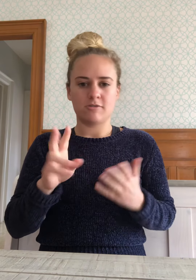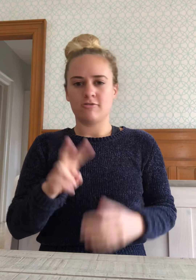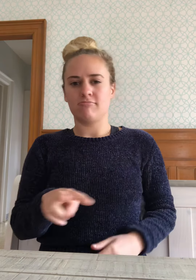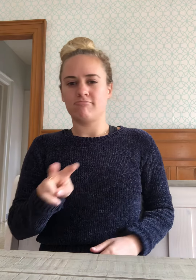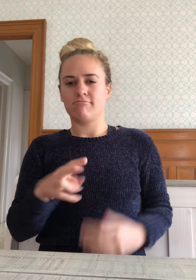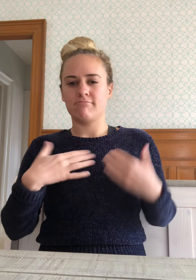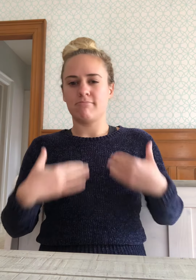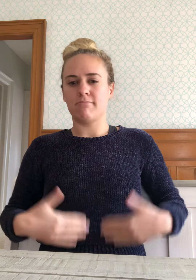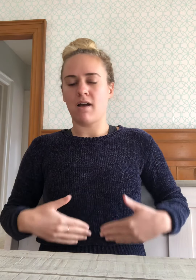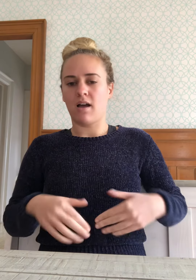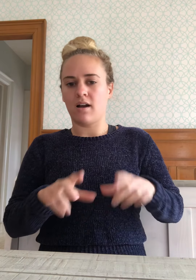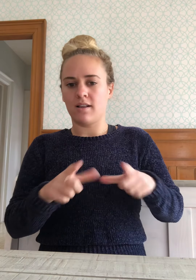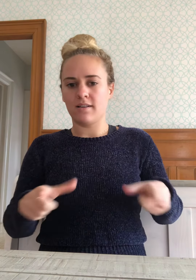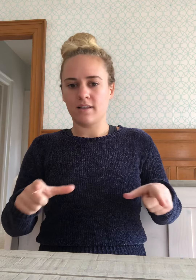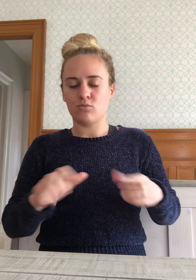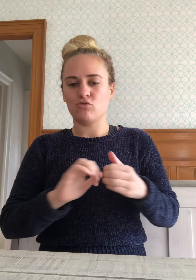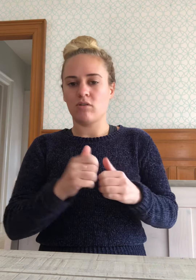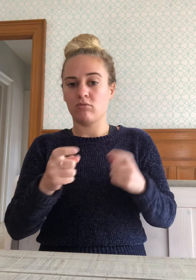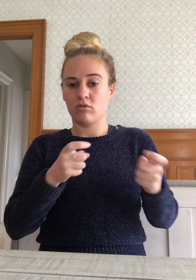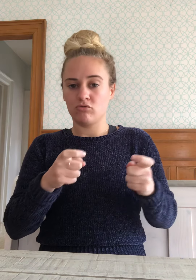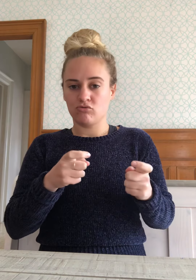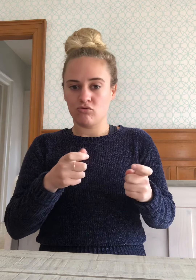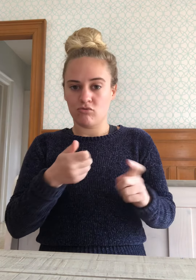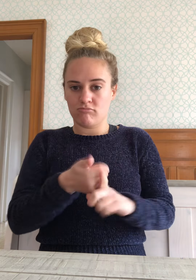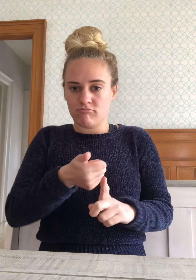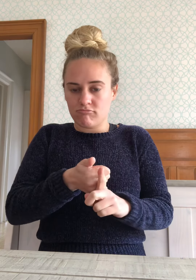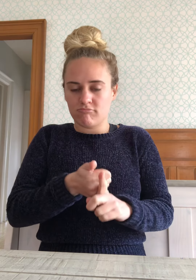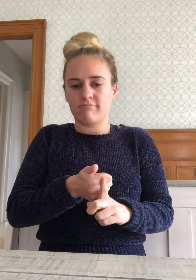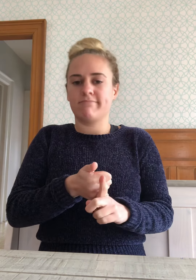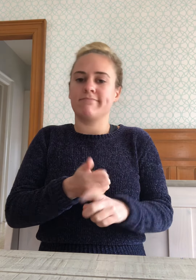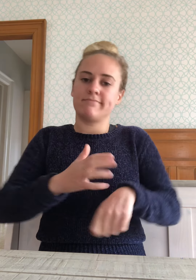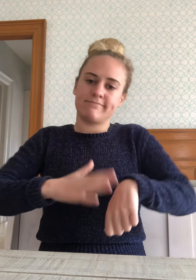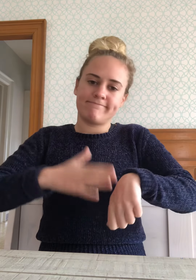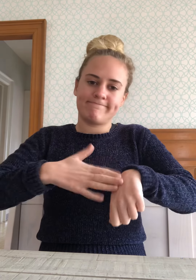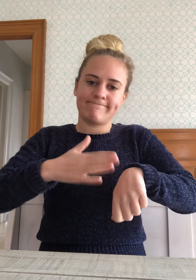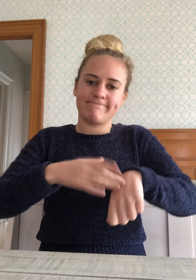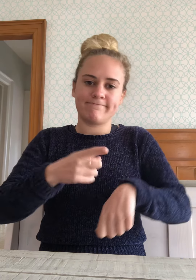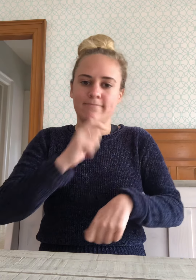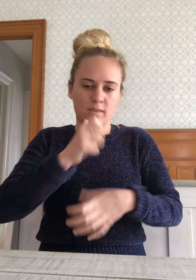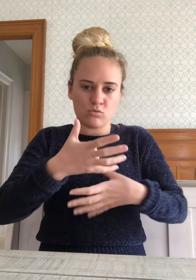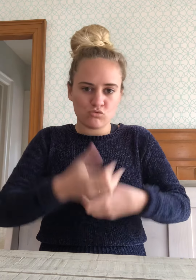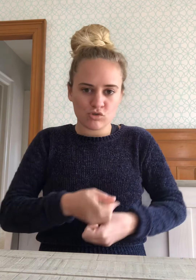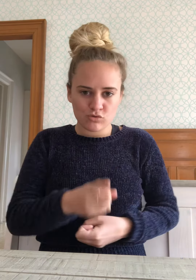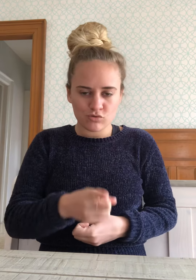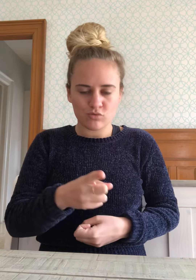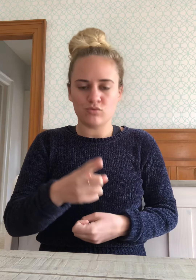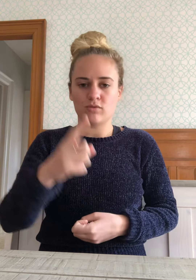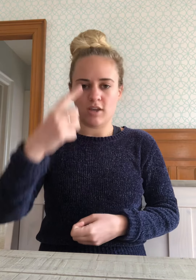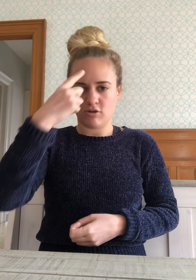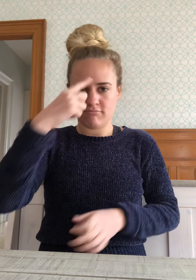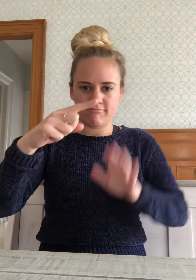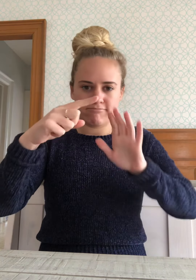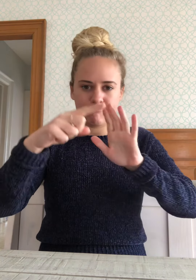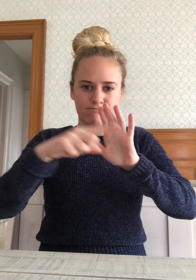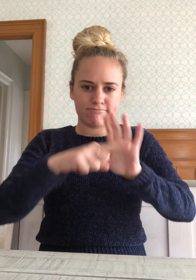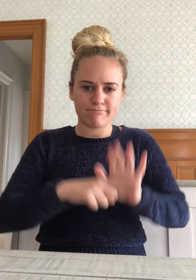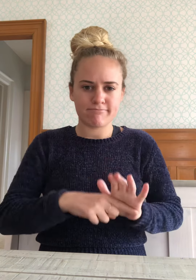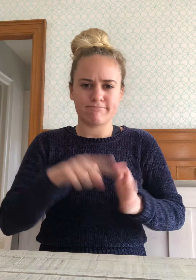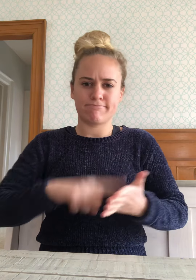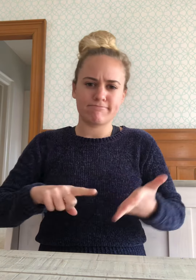way they just control themselves, is giving a hint that they're not trusting, that they're cynical, that they're not confident in you.